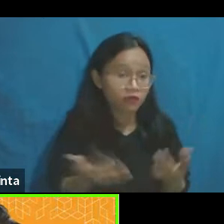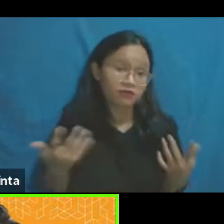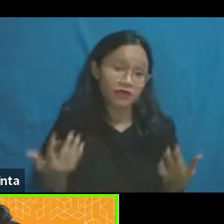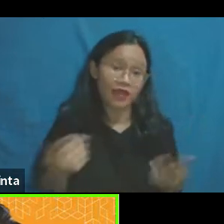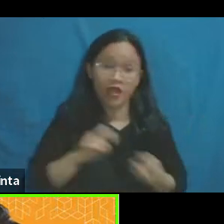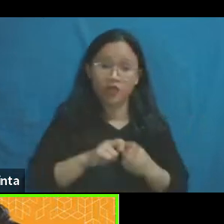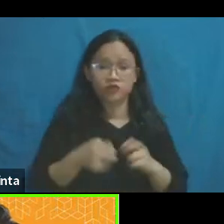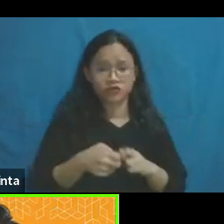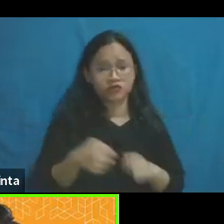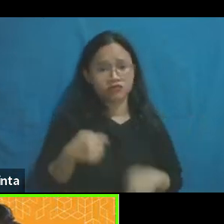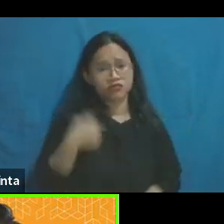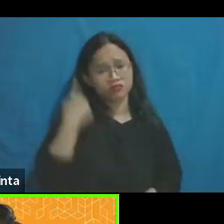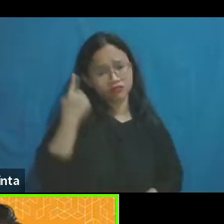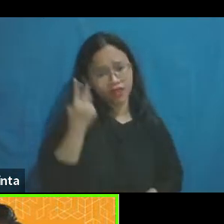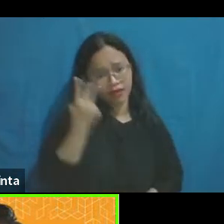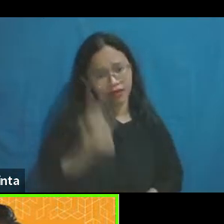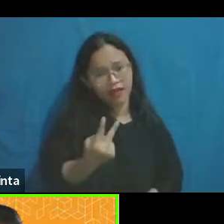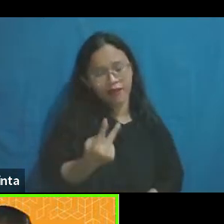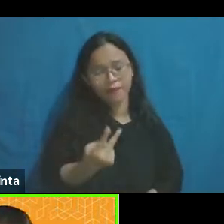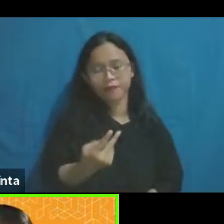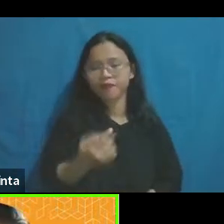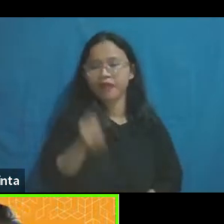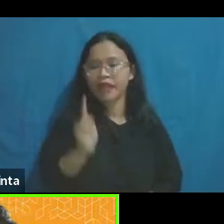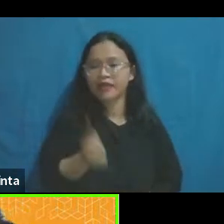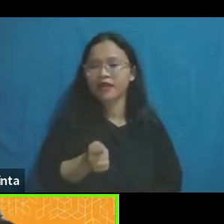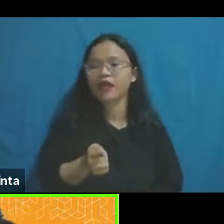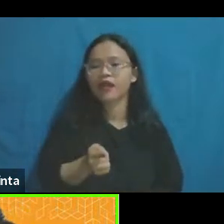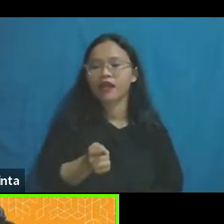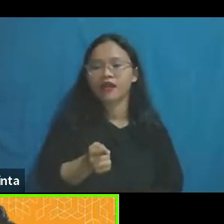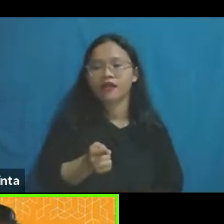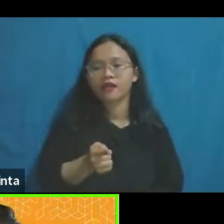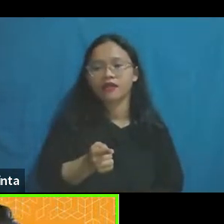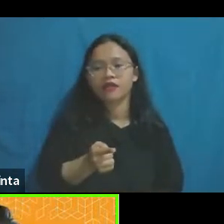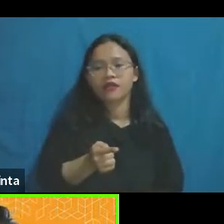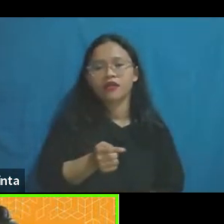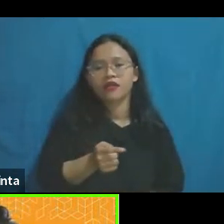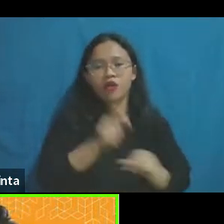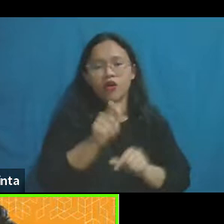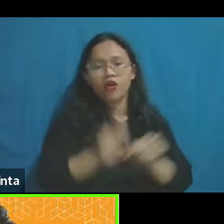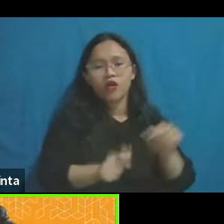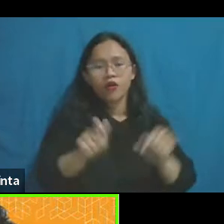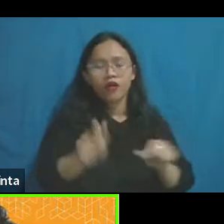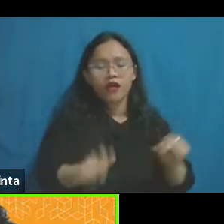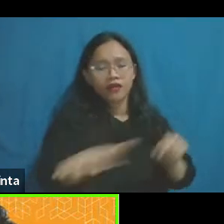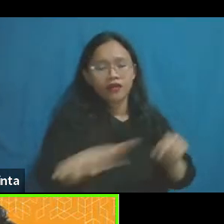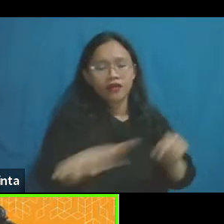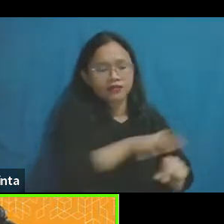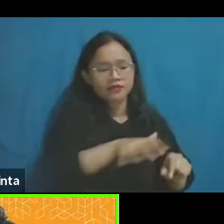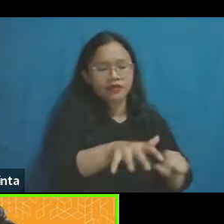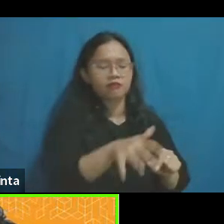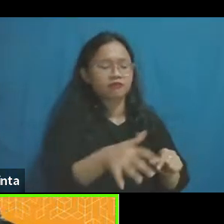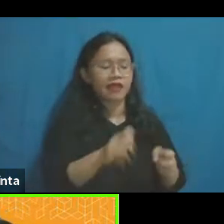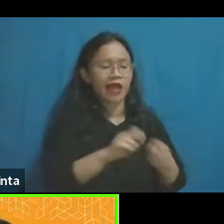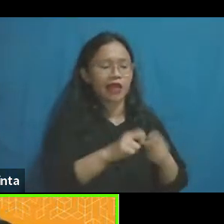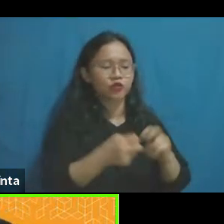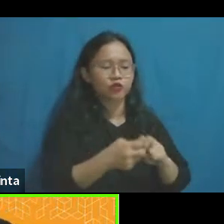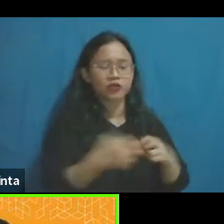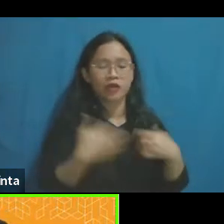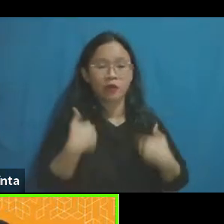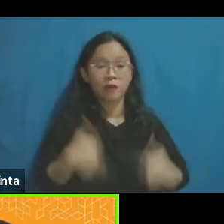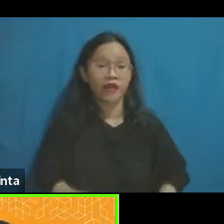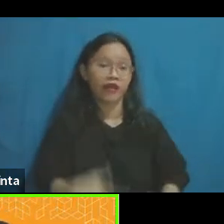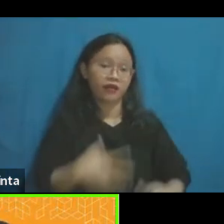how many years have been going on since 2018 in Duga. Yeah, that kind